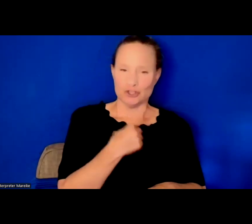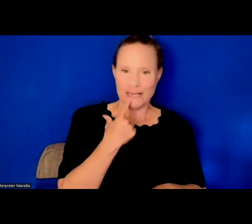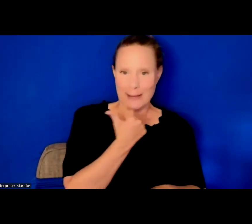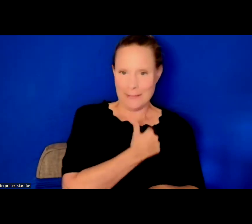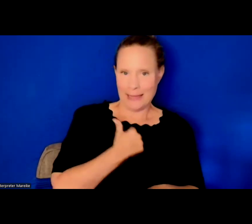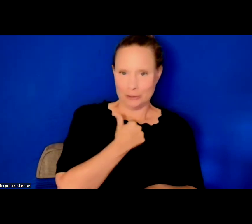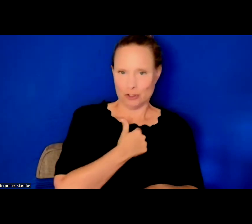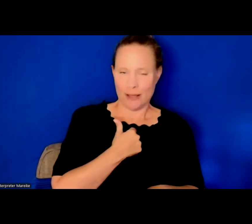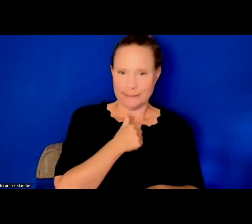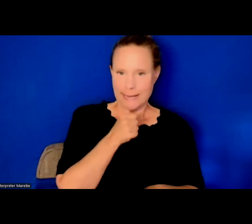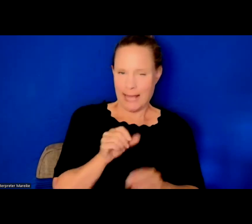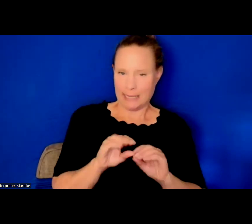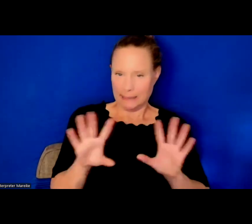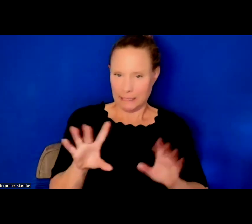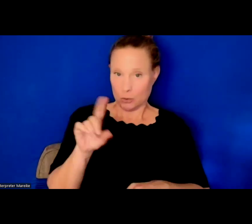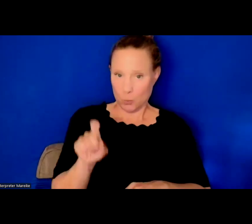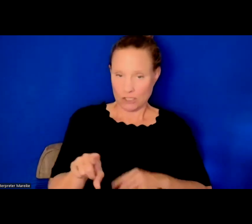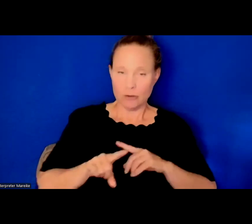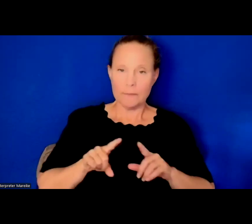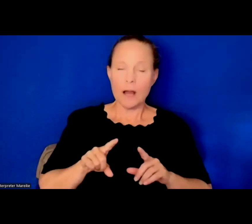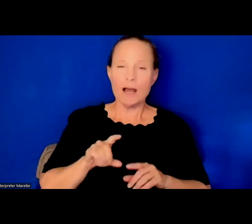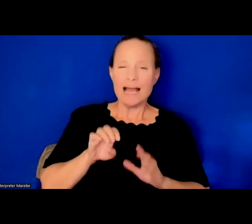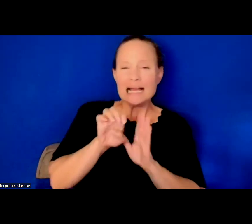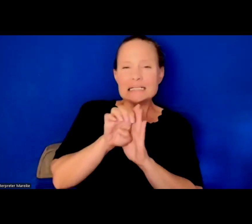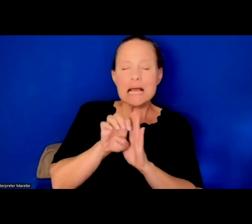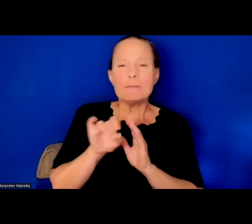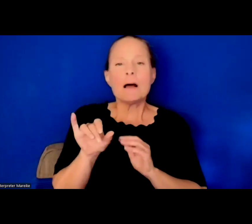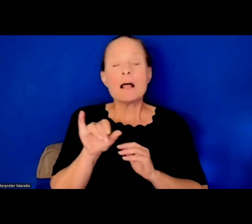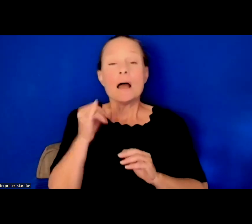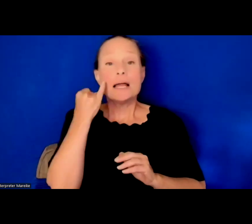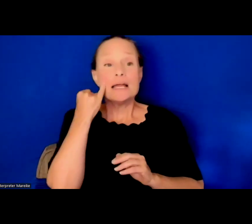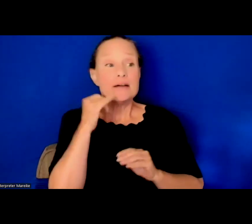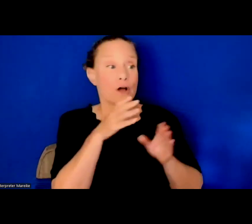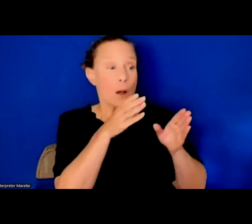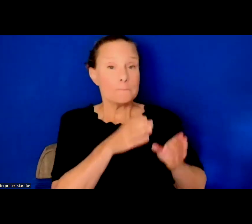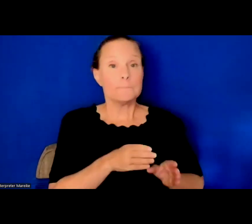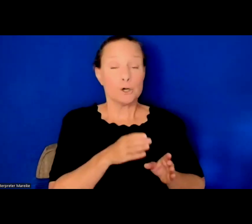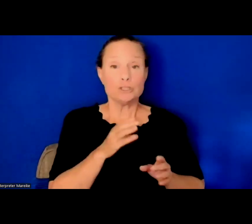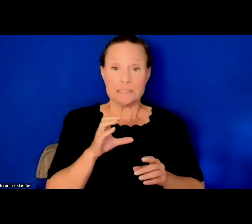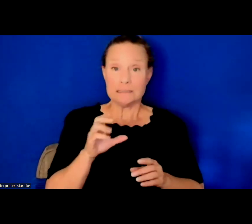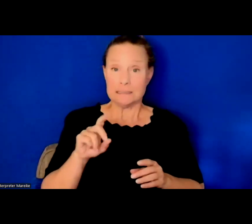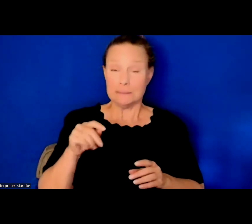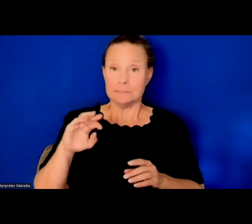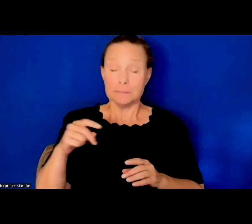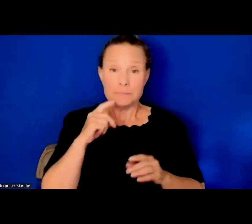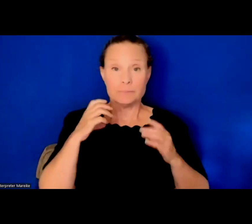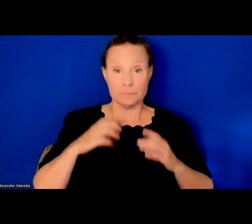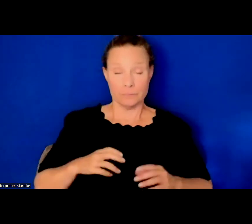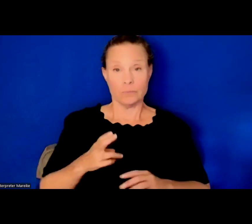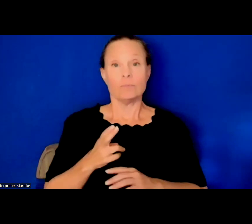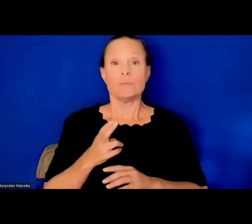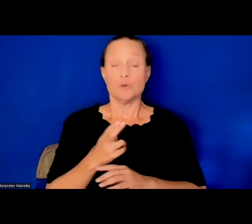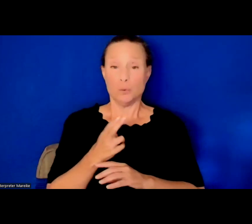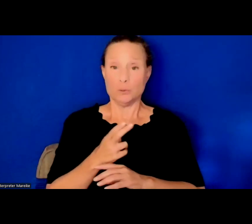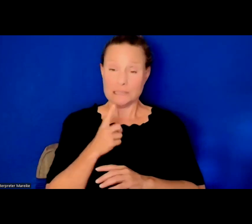not clear. But the example is someone who is a CDPAP consumer and needs a designated